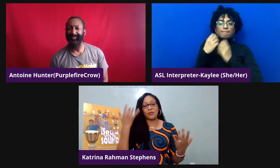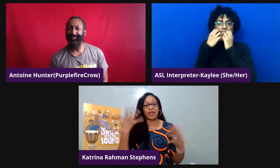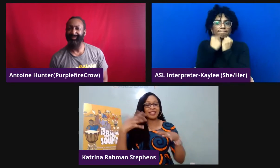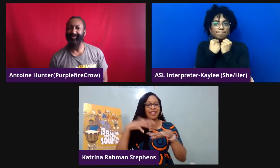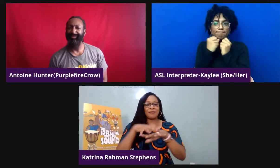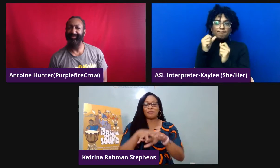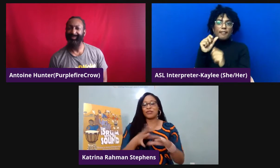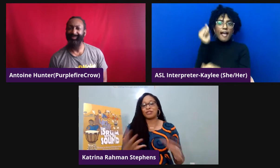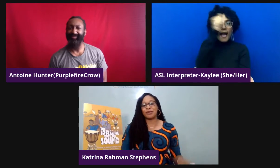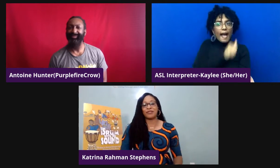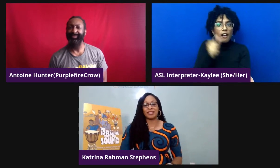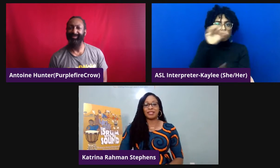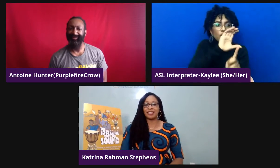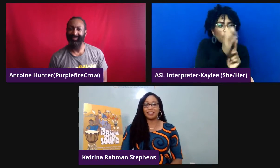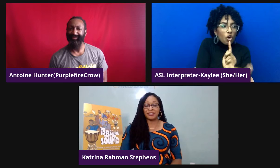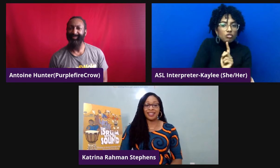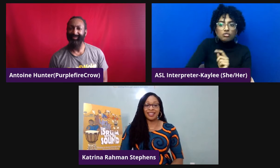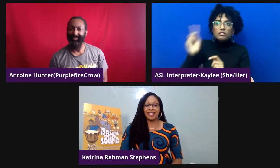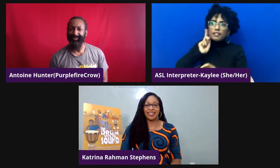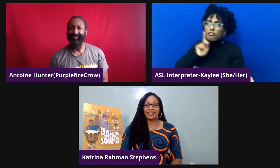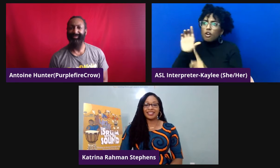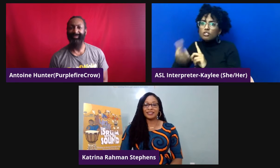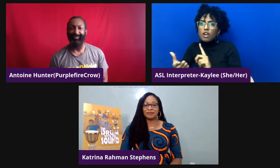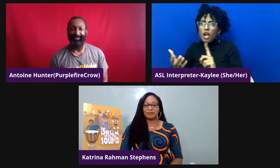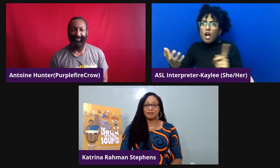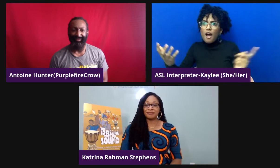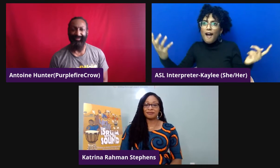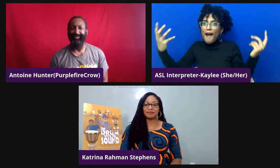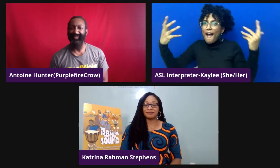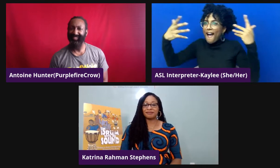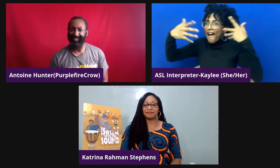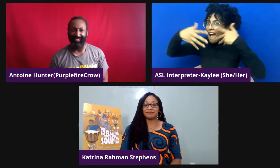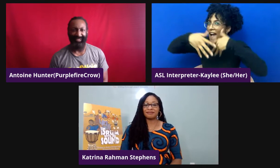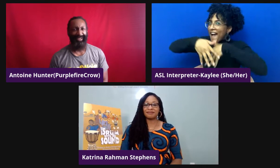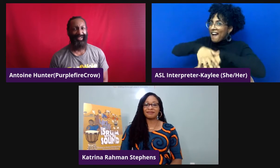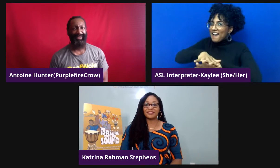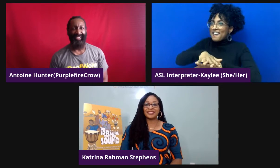like, why not merge both of them together?